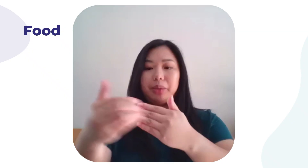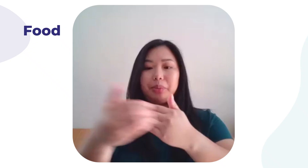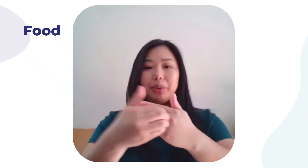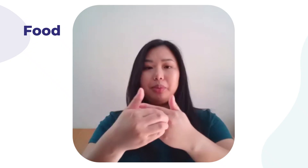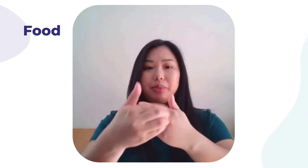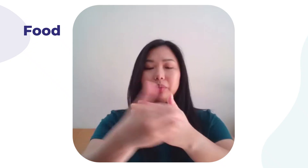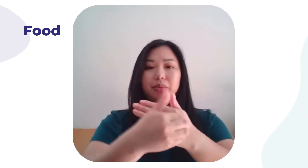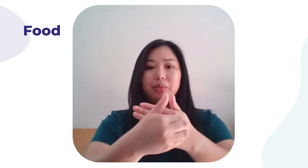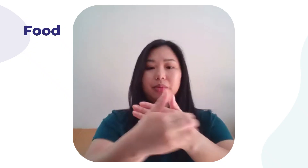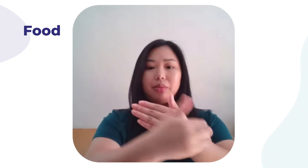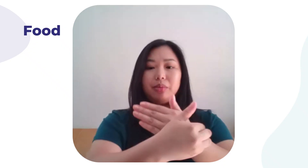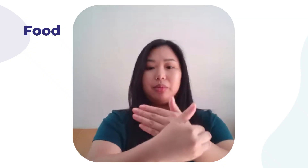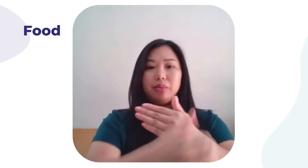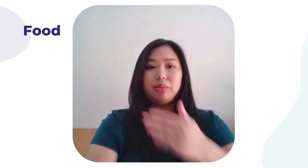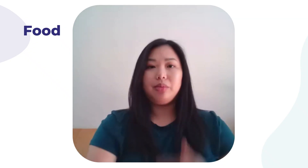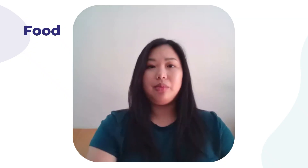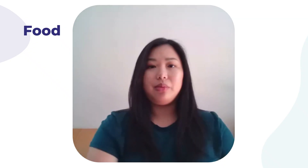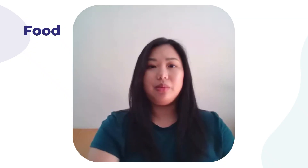Grape.